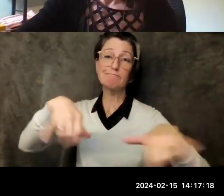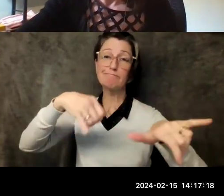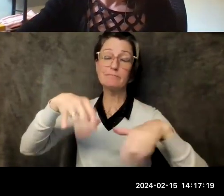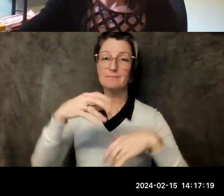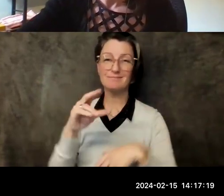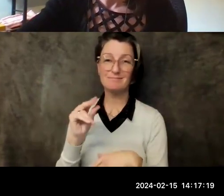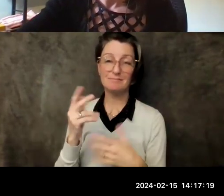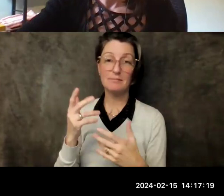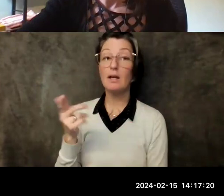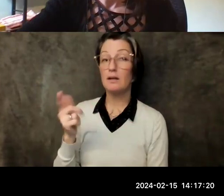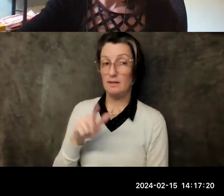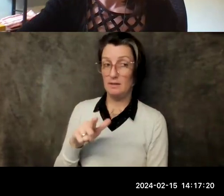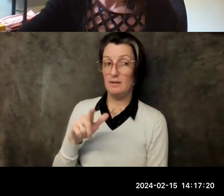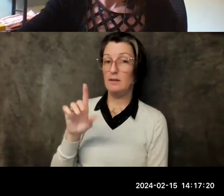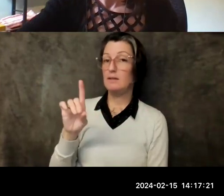like